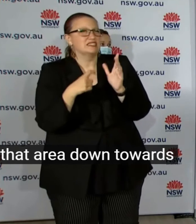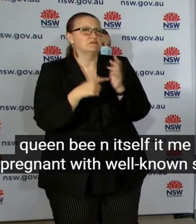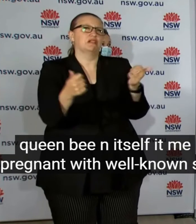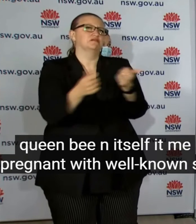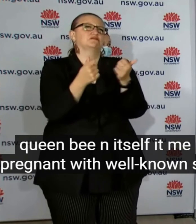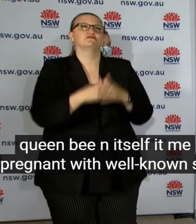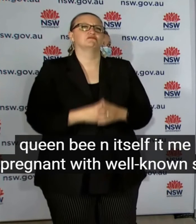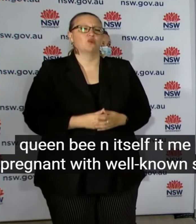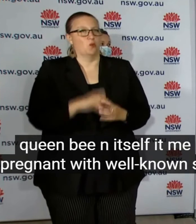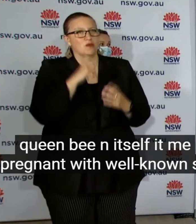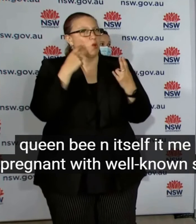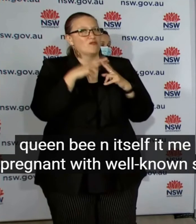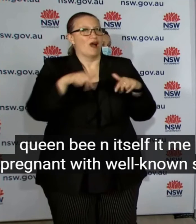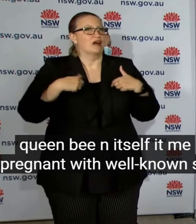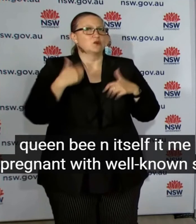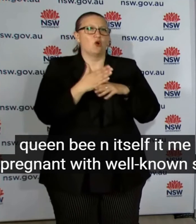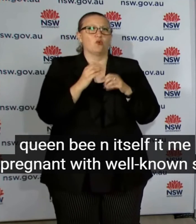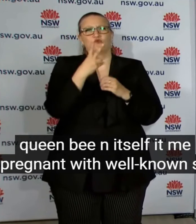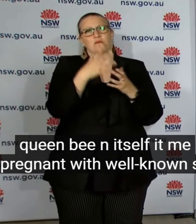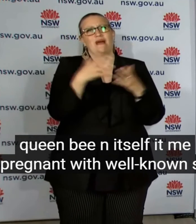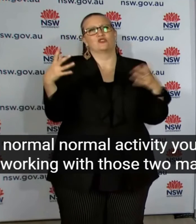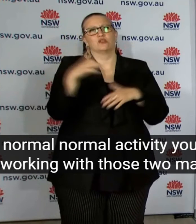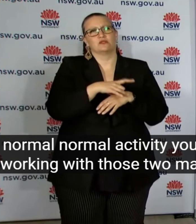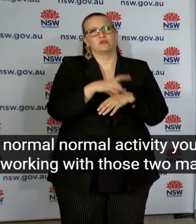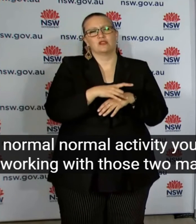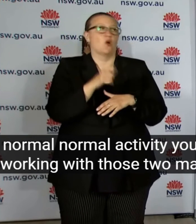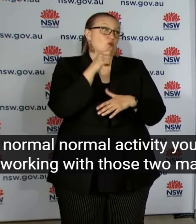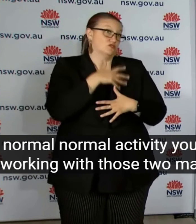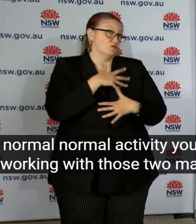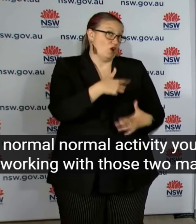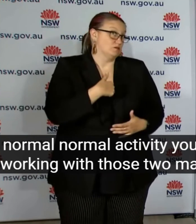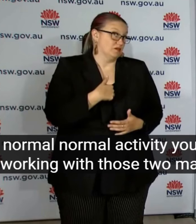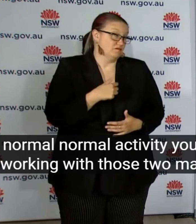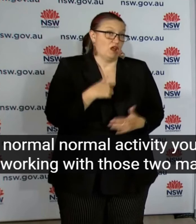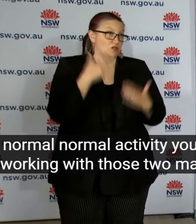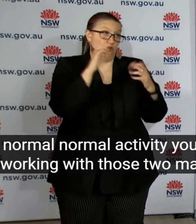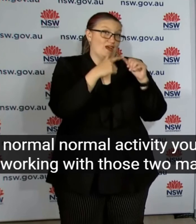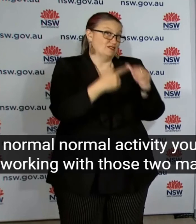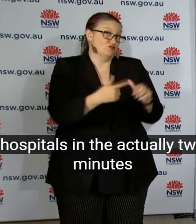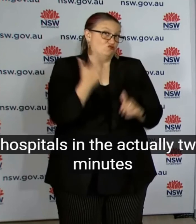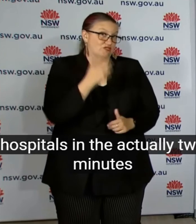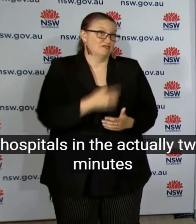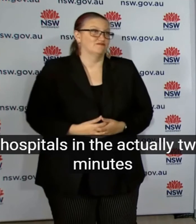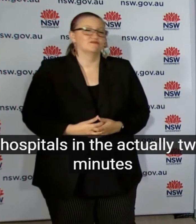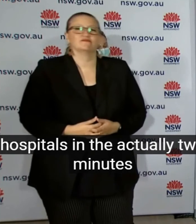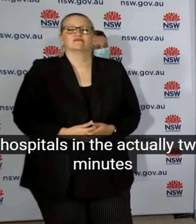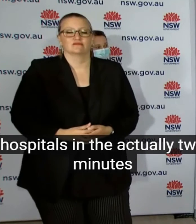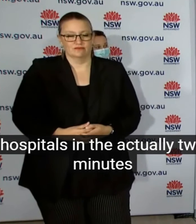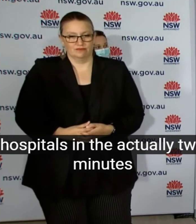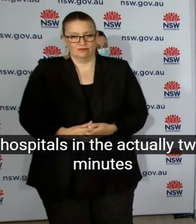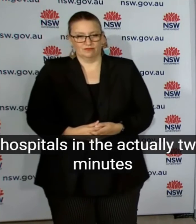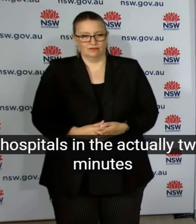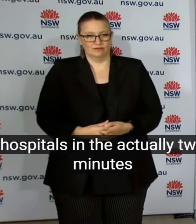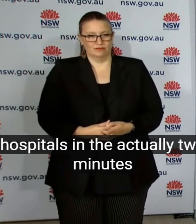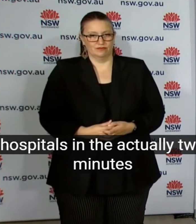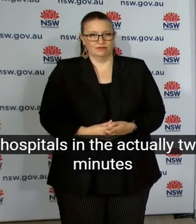those two major hospitals in the ACT. So it wouldn't surprise me if it has, but I don't know the answer categorically. Can I just say, one of the things that just